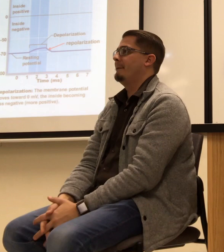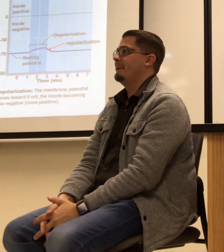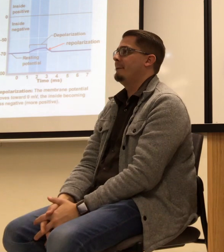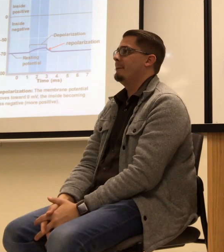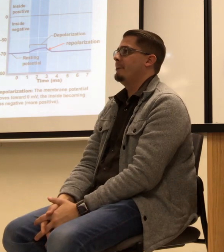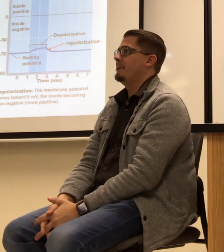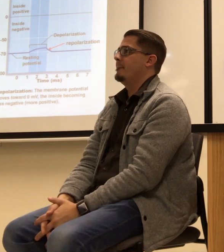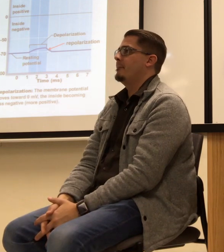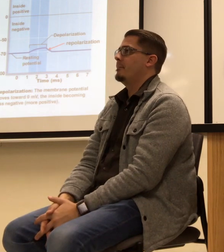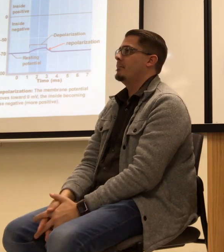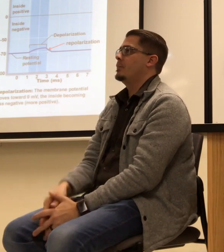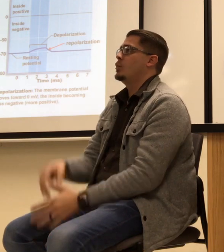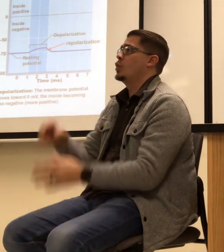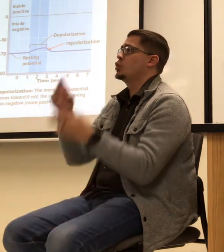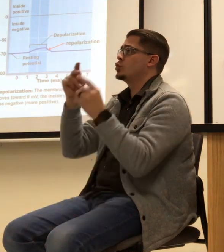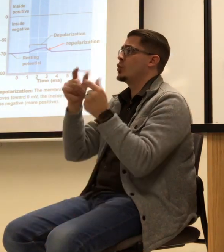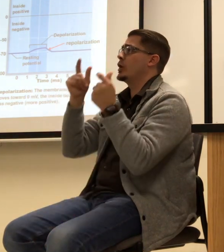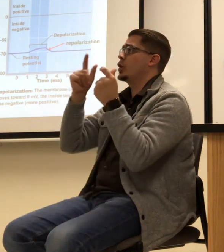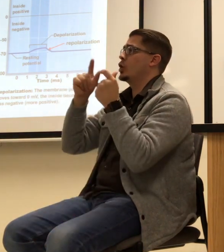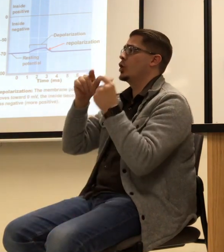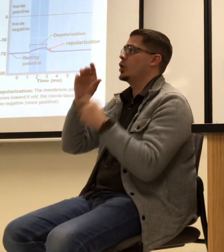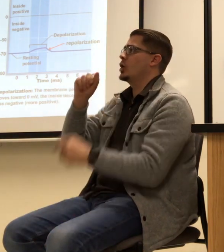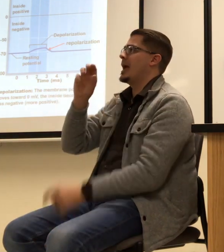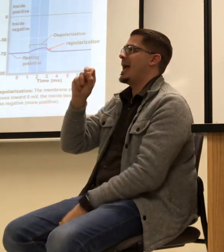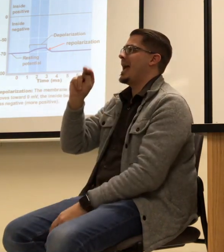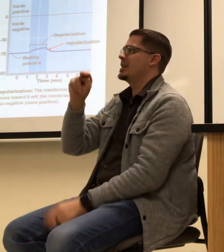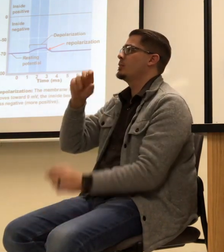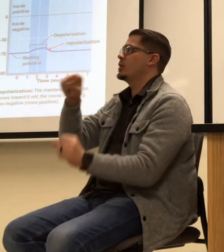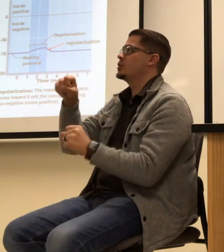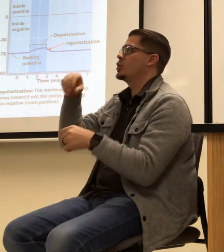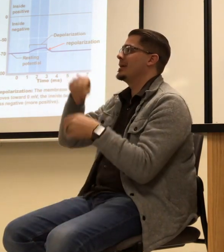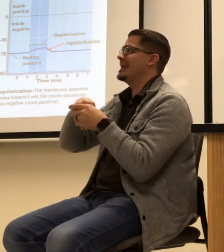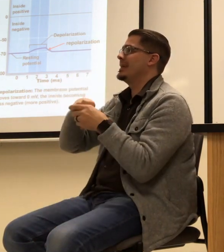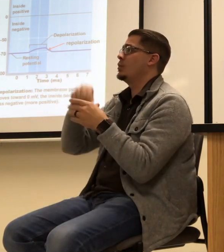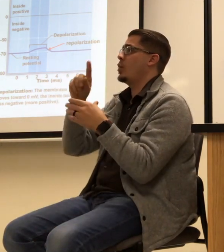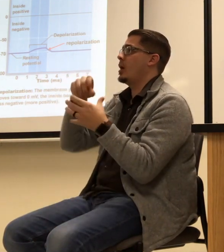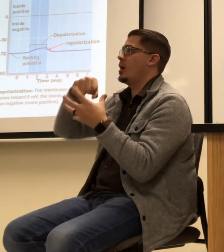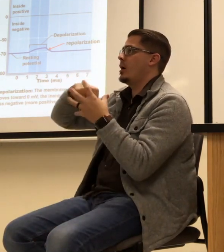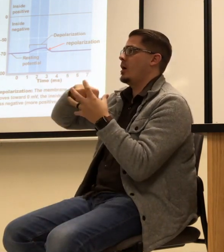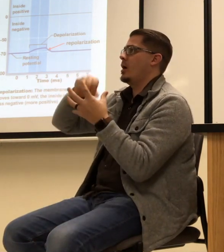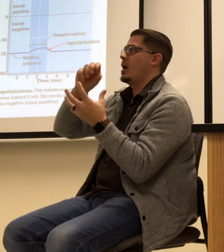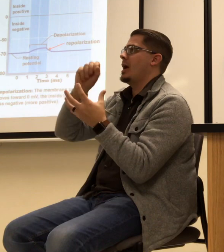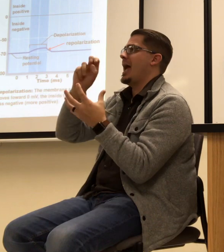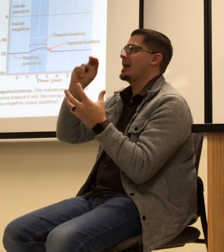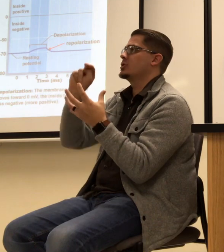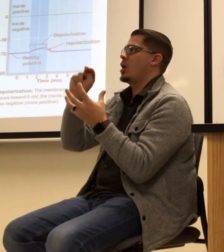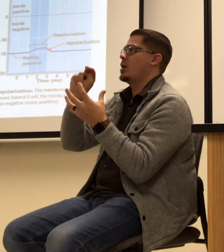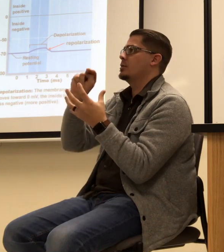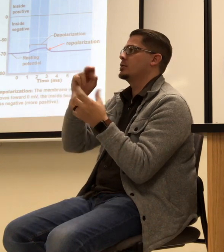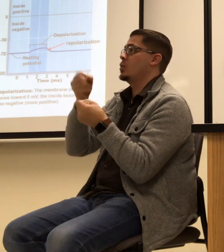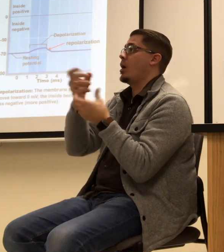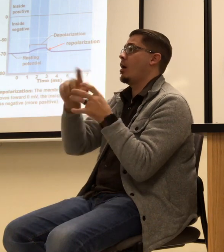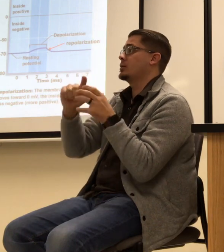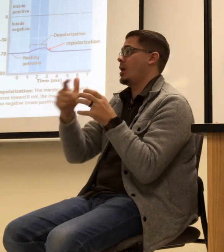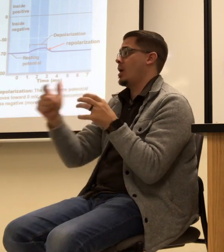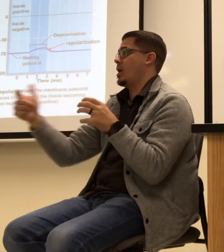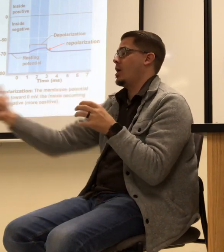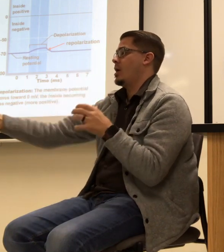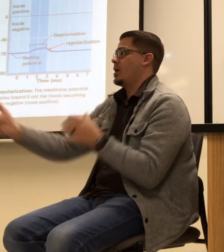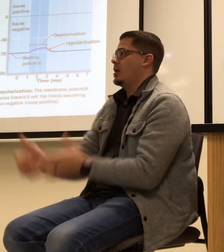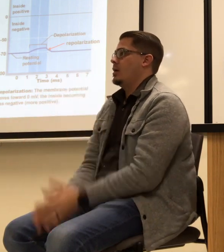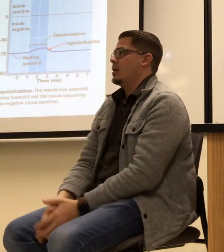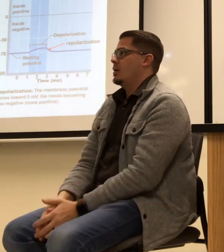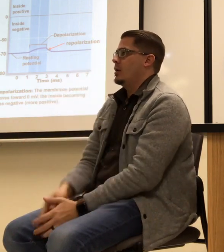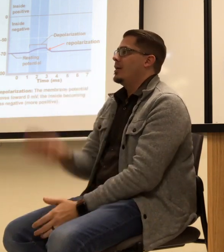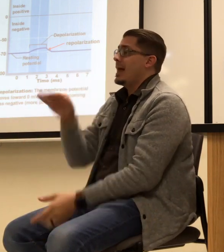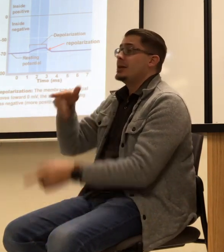That will trigger an action potential in the axon, the area of input. Okay,